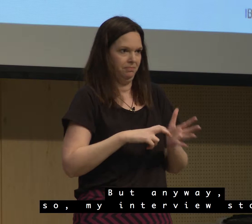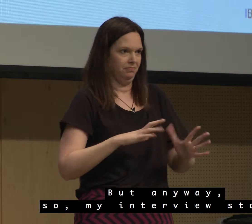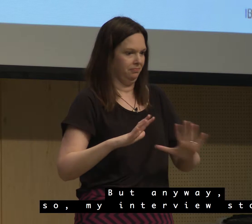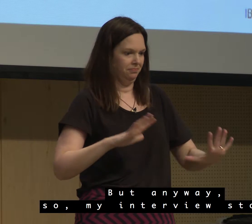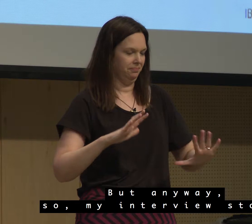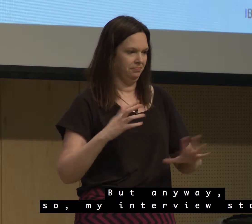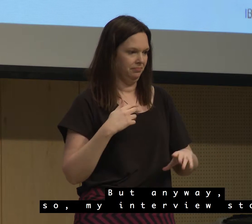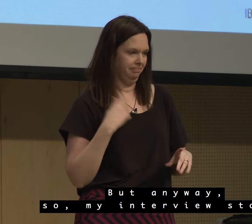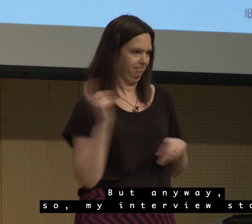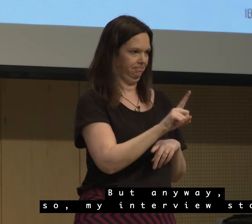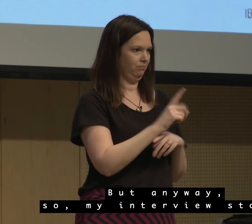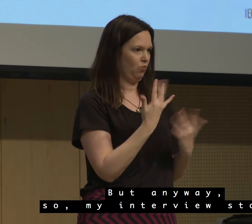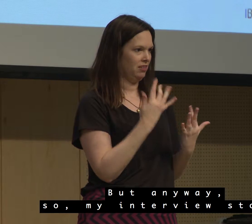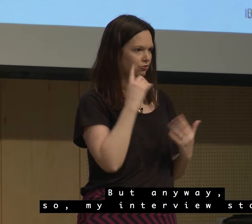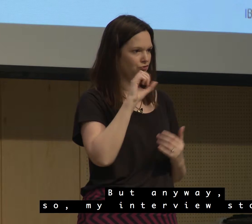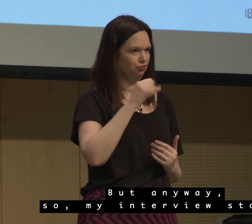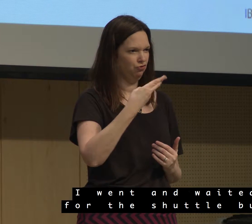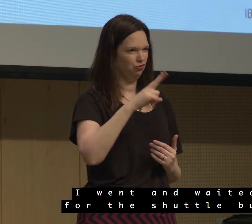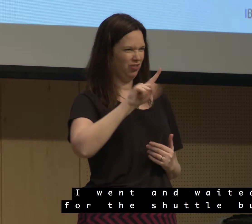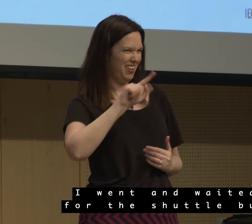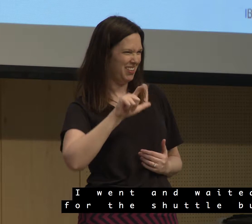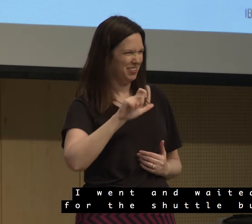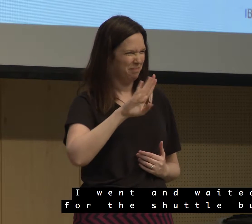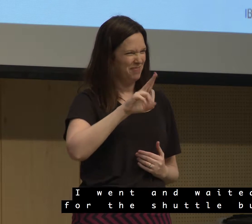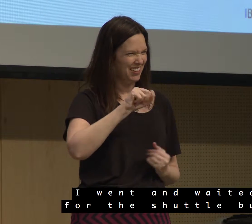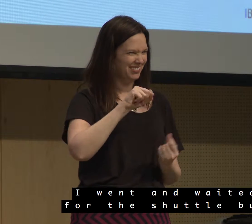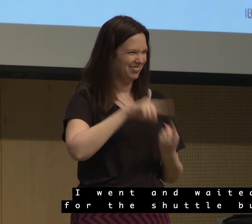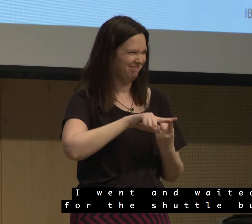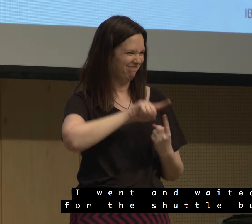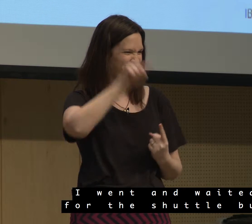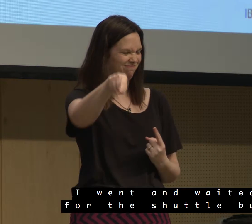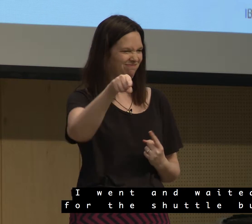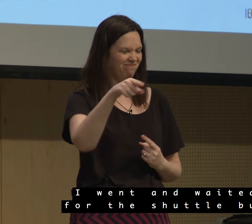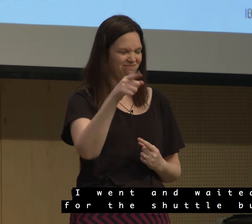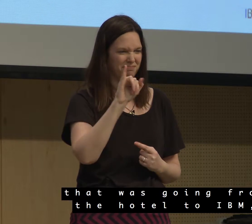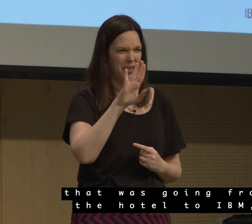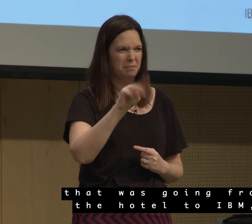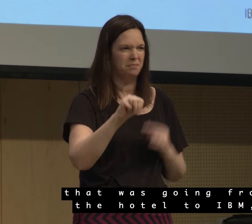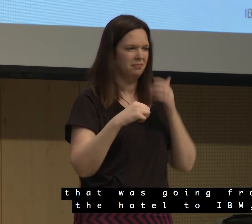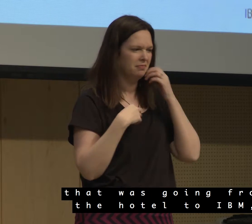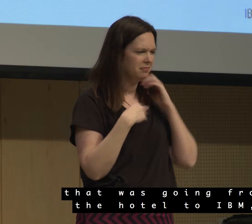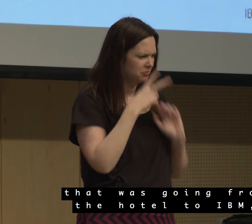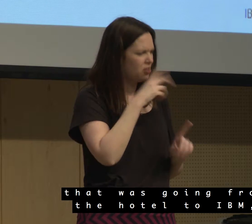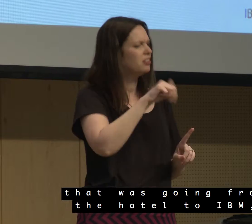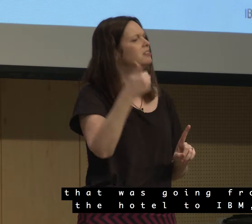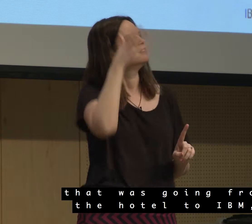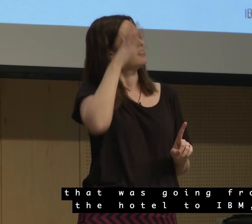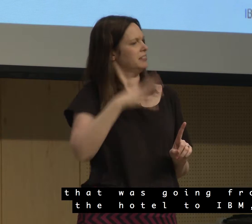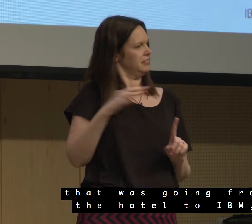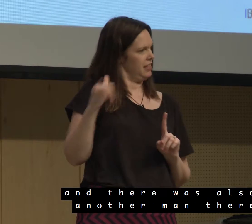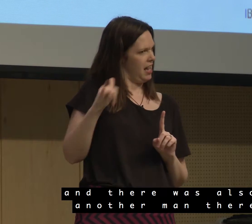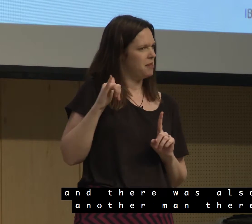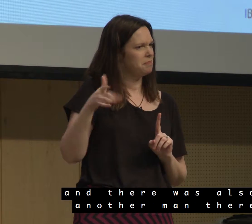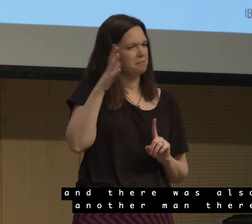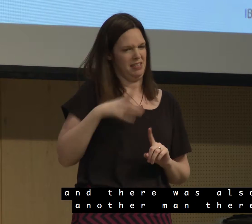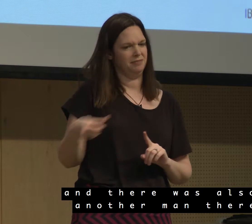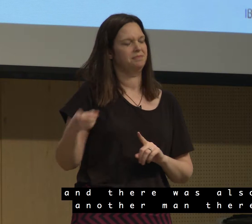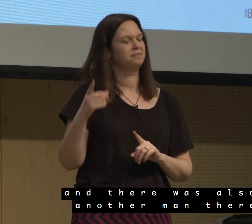But anyway, so my interview story. I went and waited for the shuttle bus that was going from the hotel to IBM. And there was also